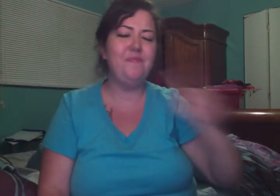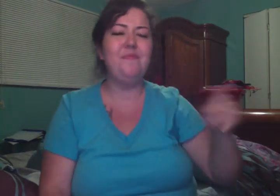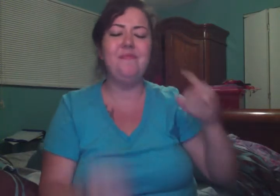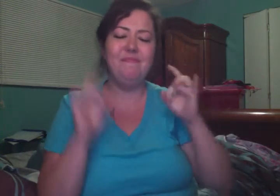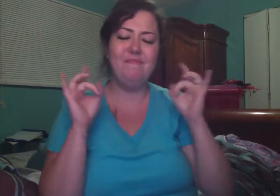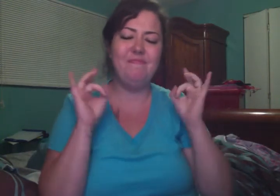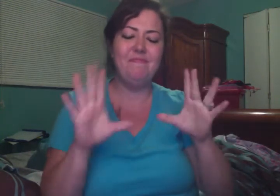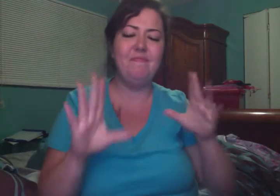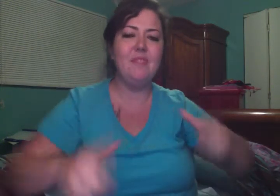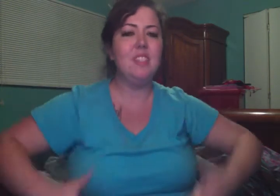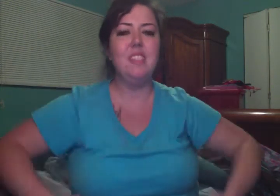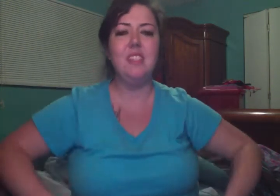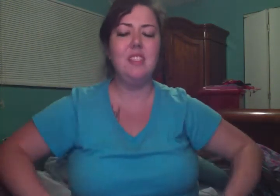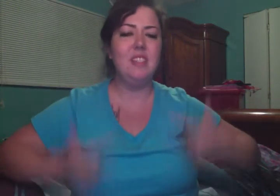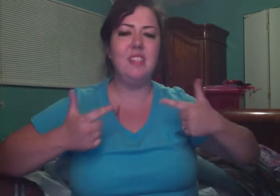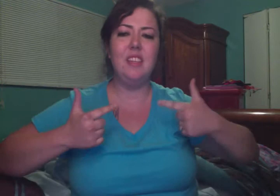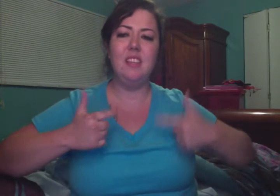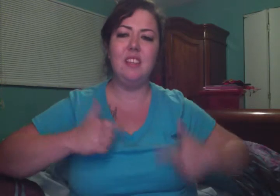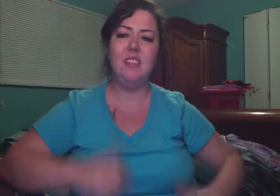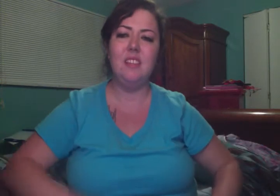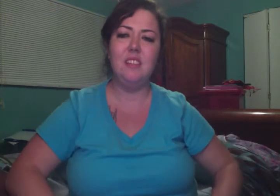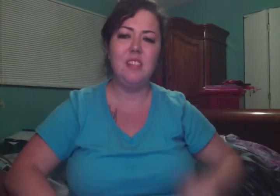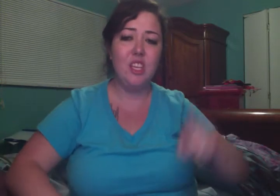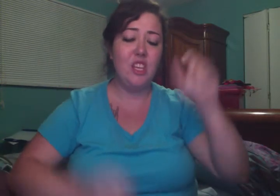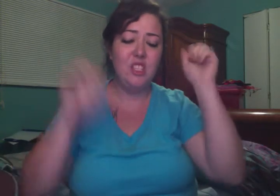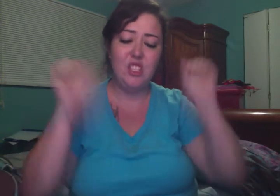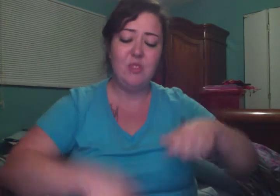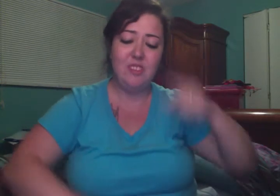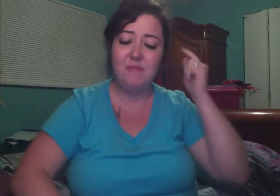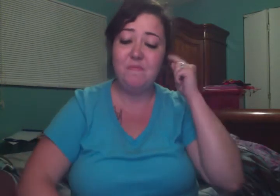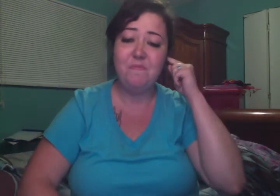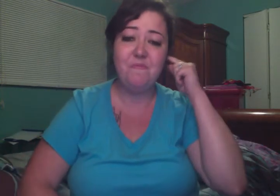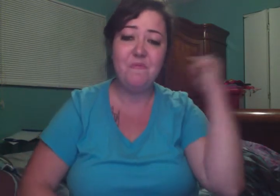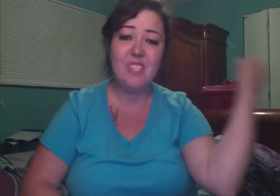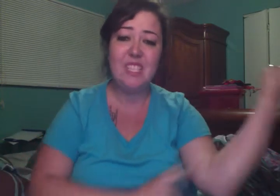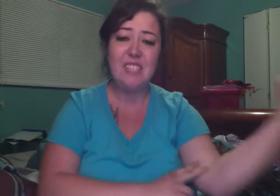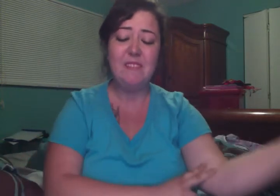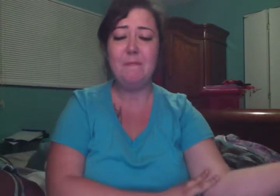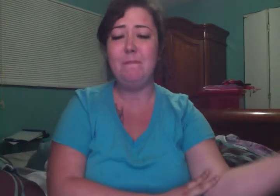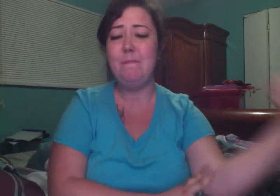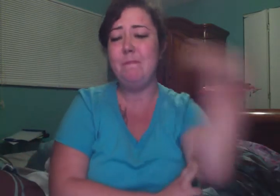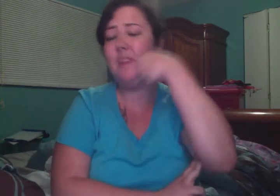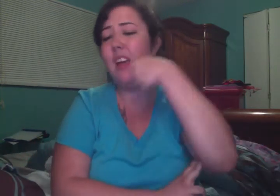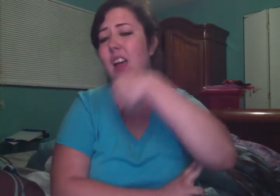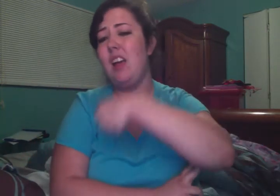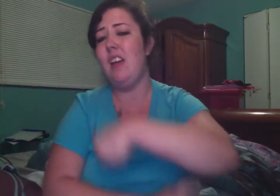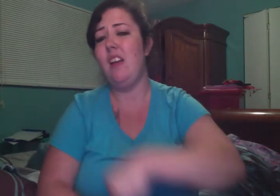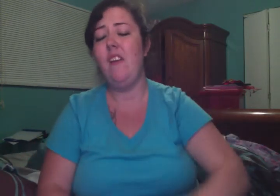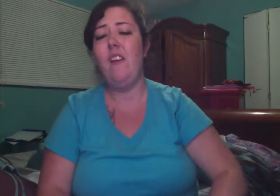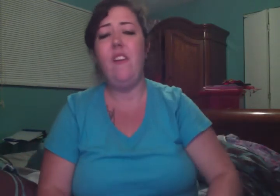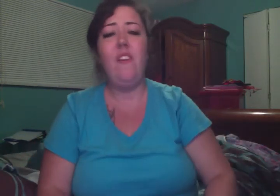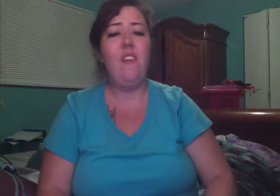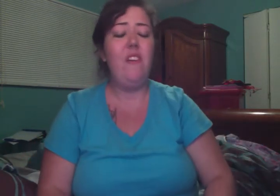he hates his life. There's a knock to his fist as he swings.